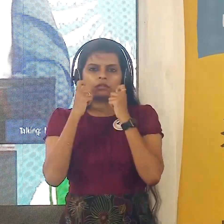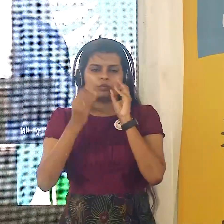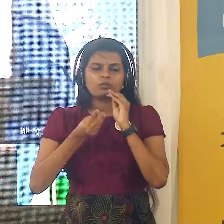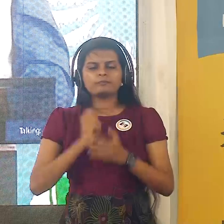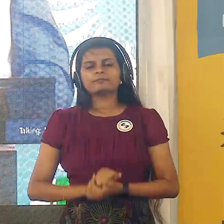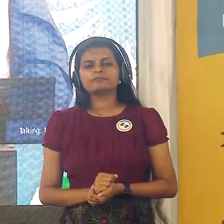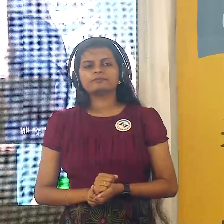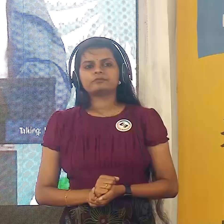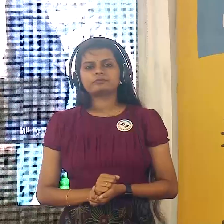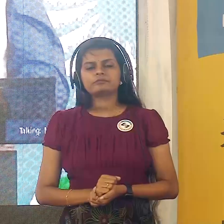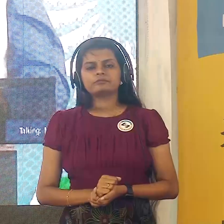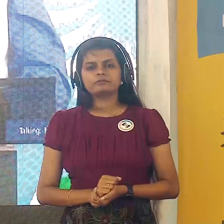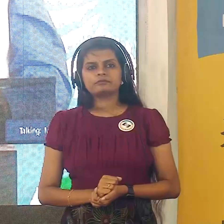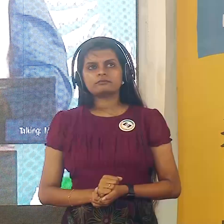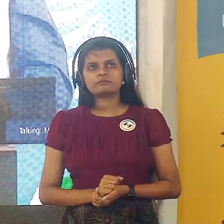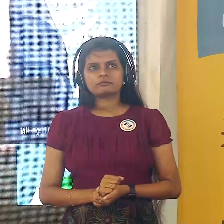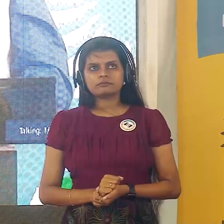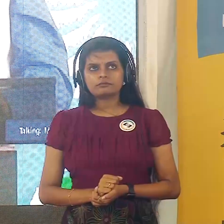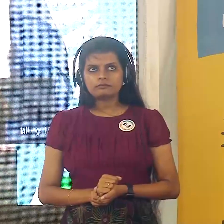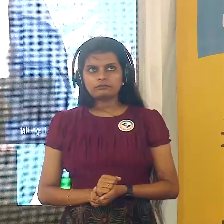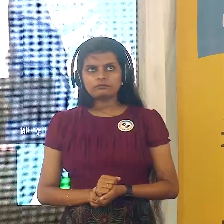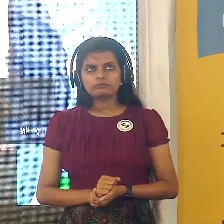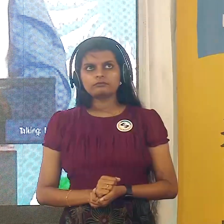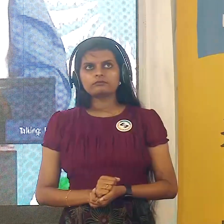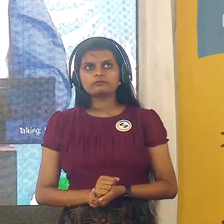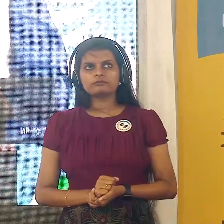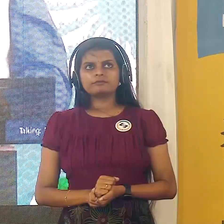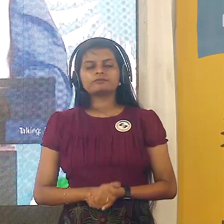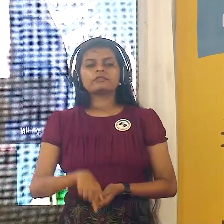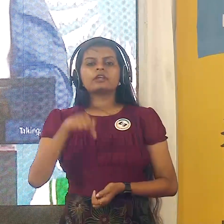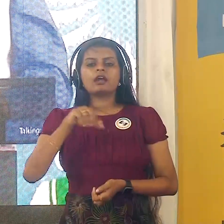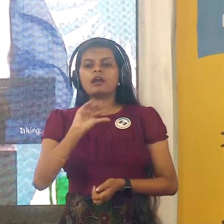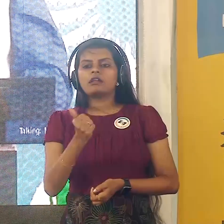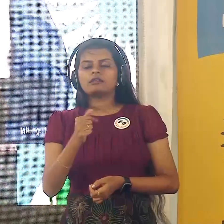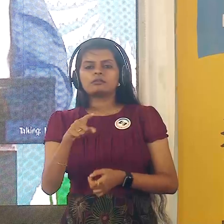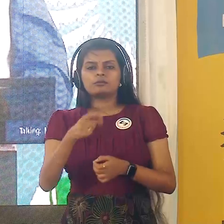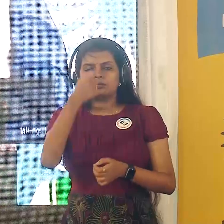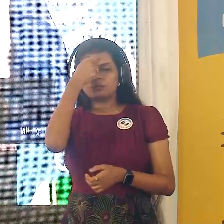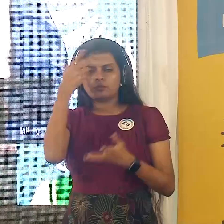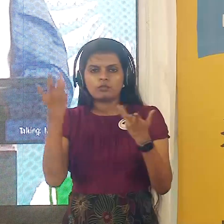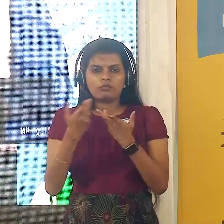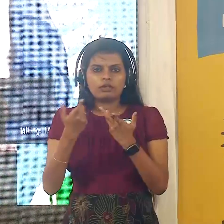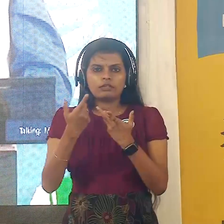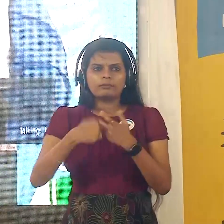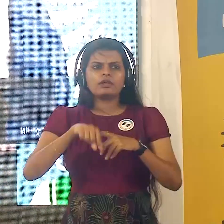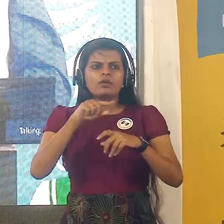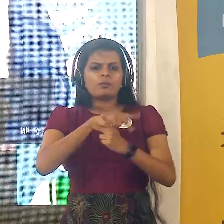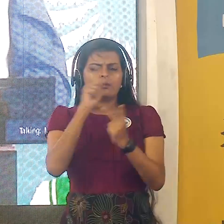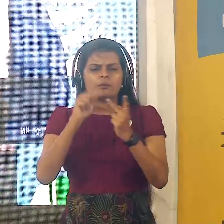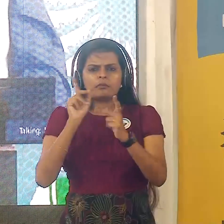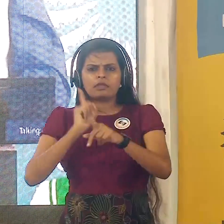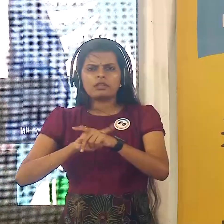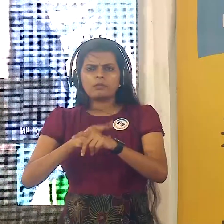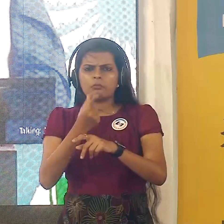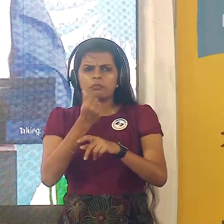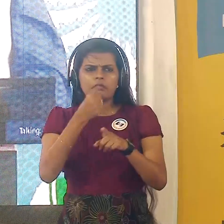Another issue, what is preventing the government of Kerala from making timely payment of the procurement price of